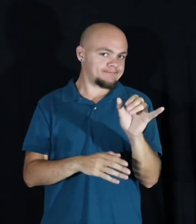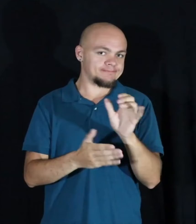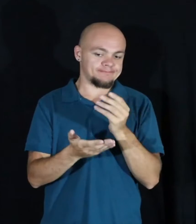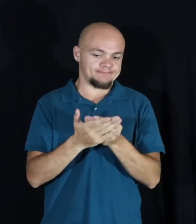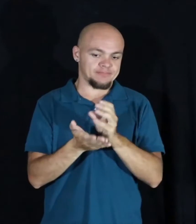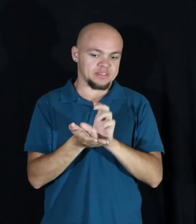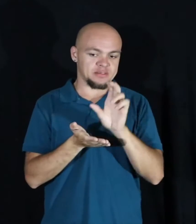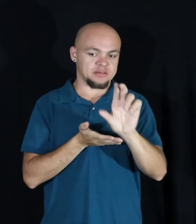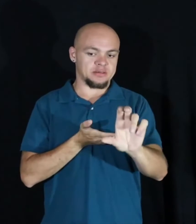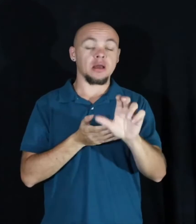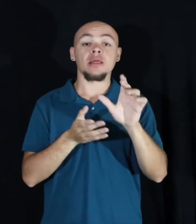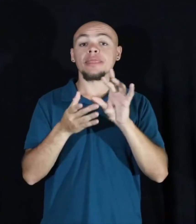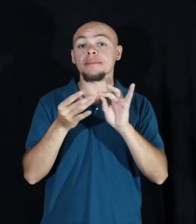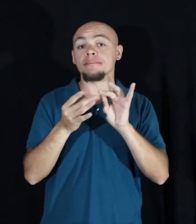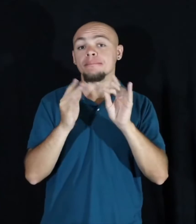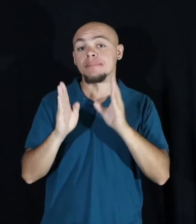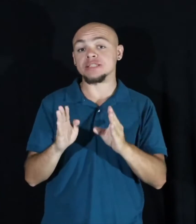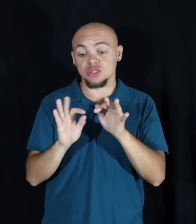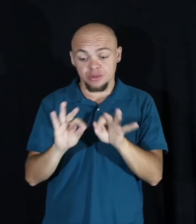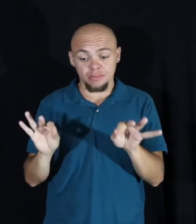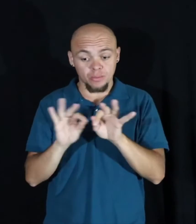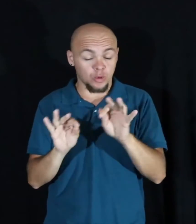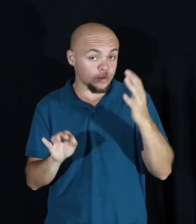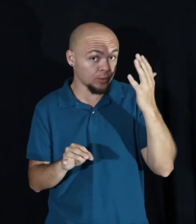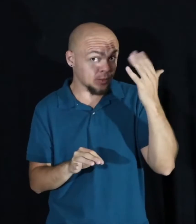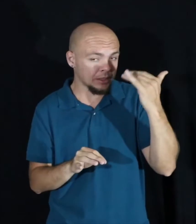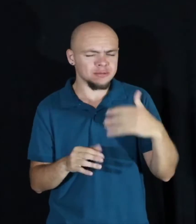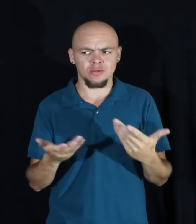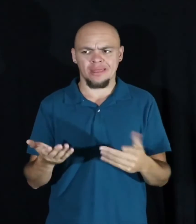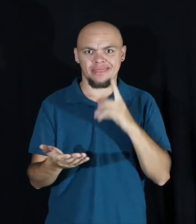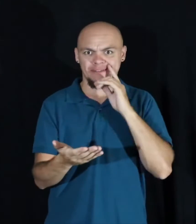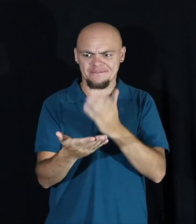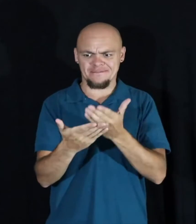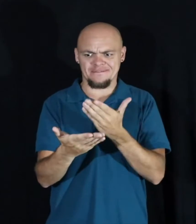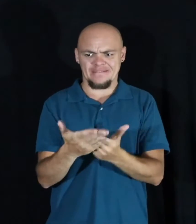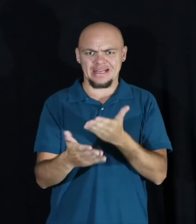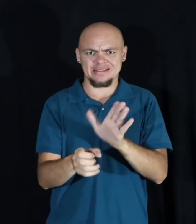So why does the messenger matter so much? Shouldn't the facts be enough?